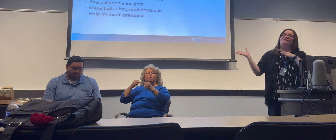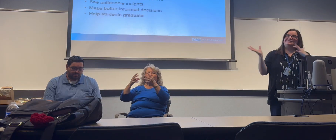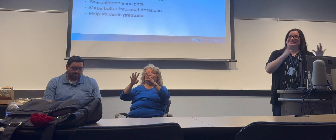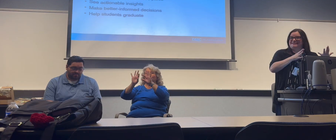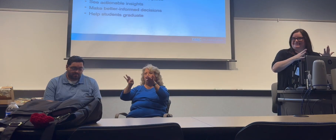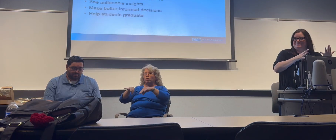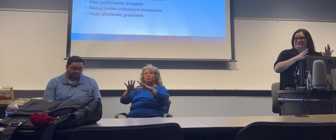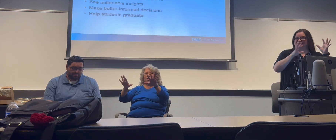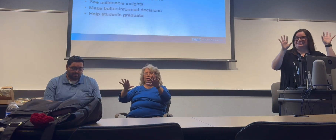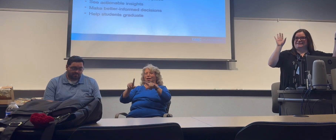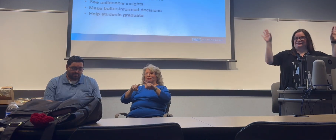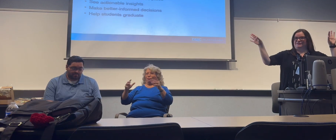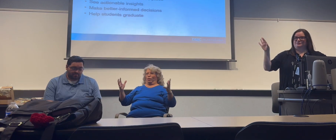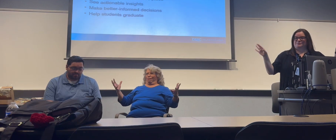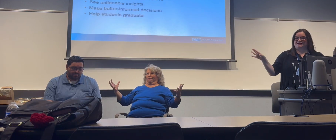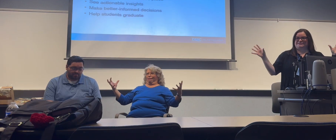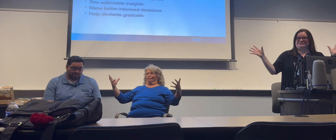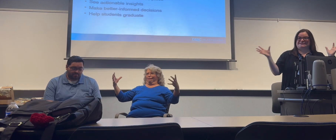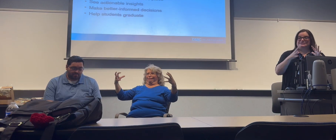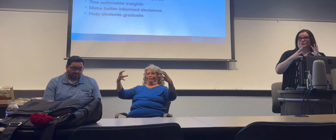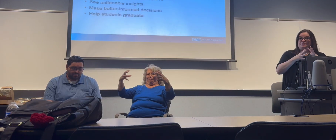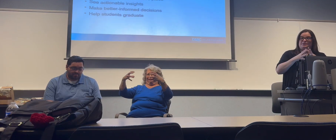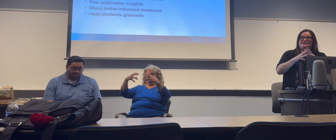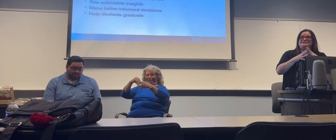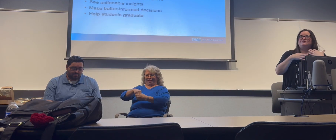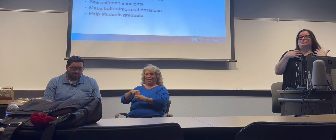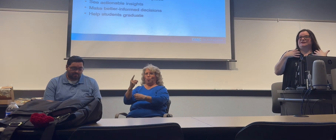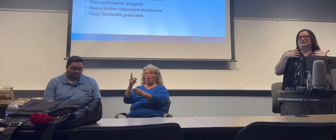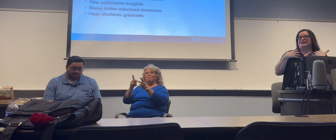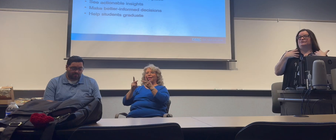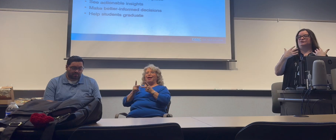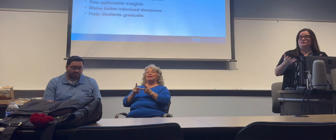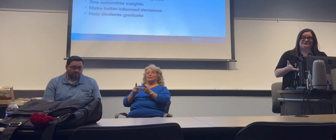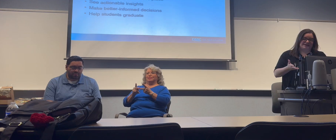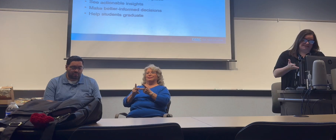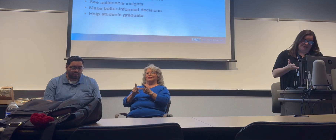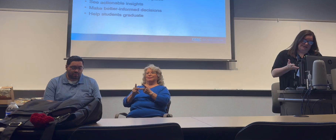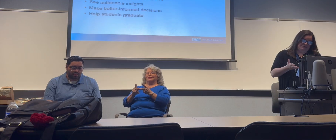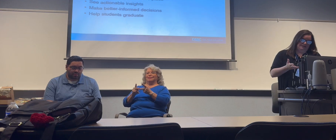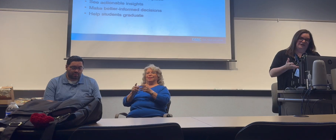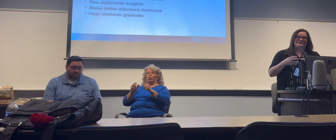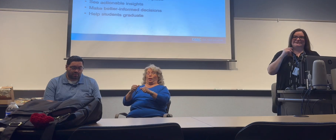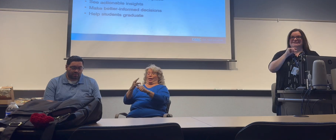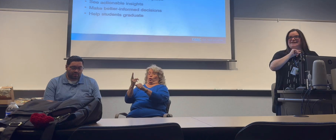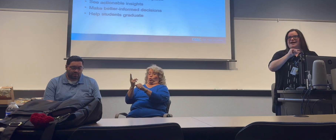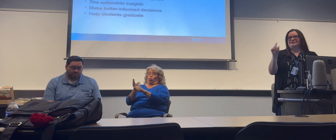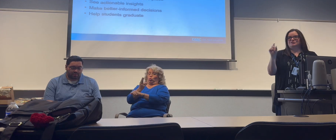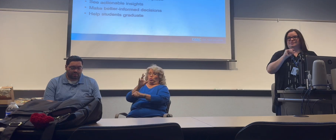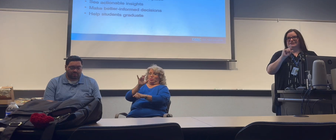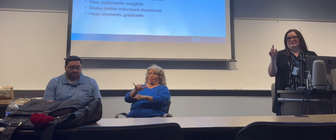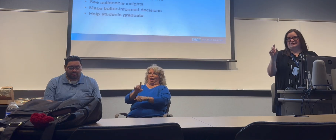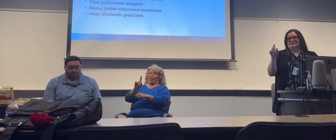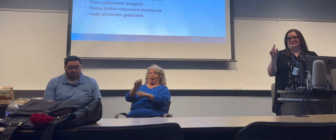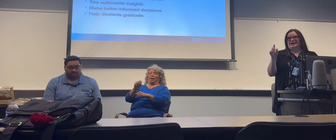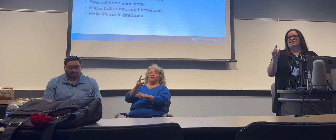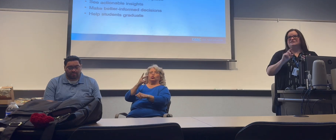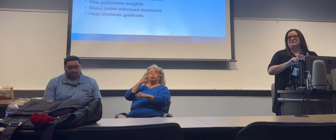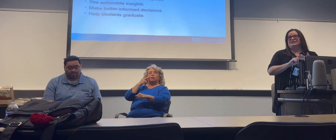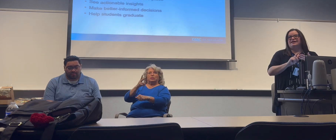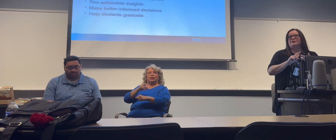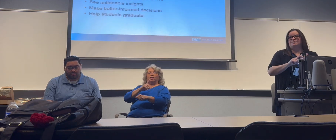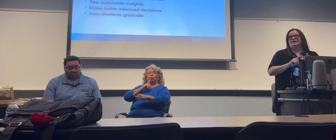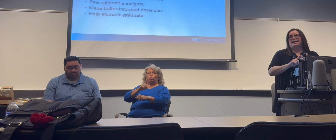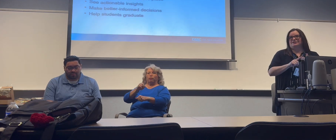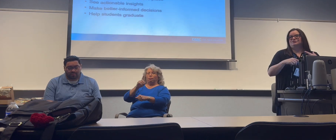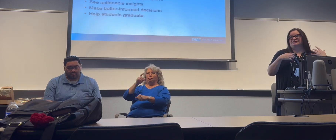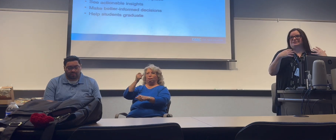could get all that data, instead of in those places, into one place, then we can now use that data to see actionable insights. How is this